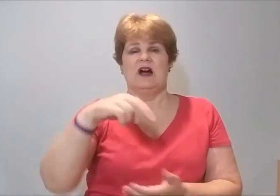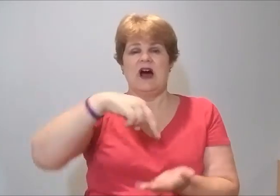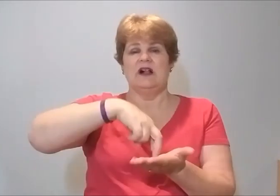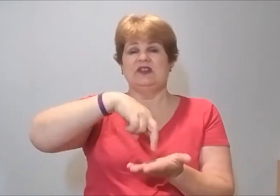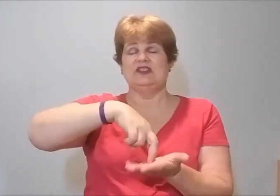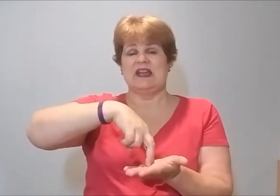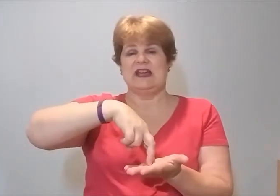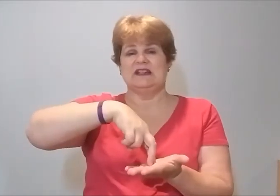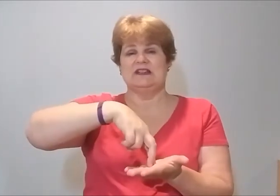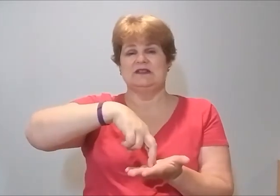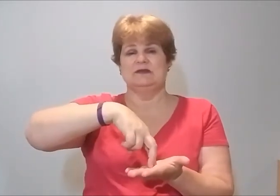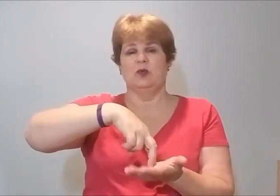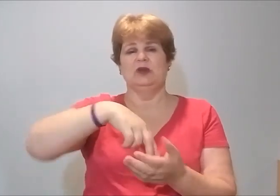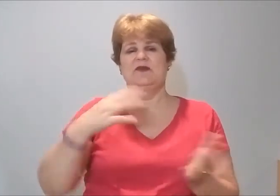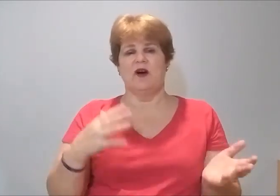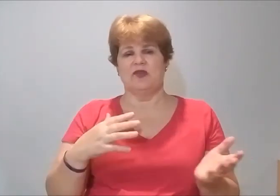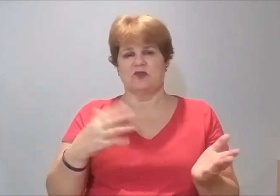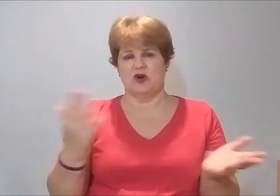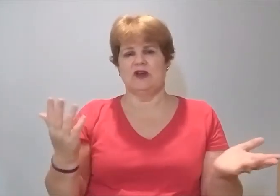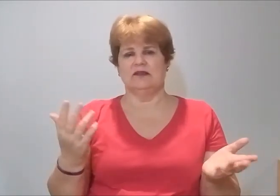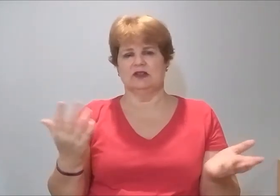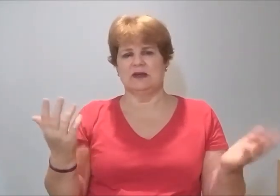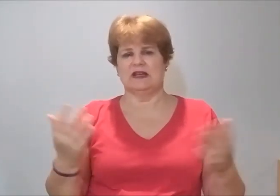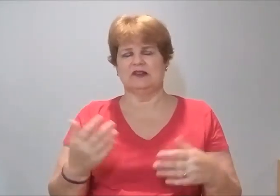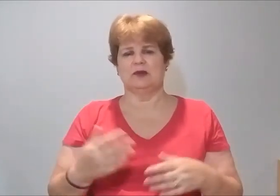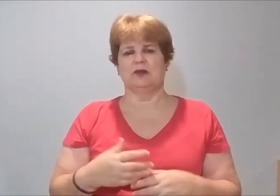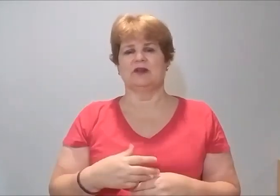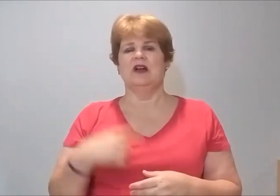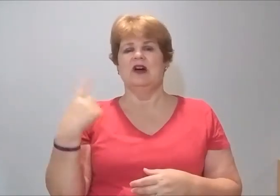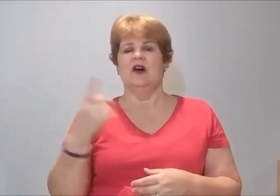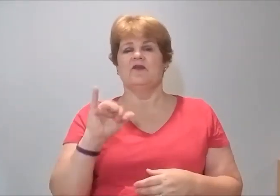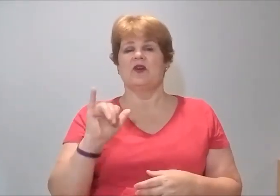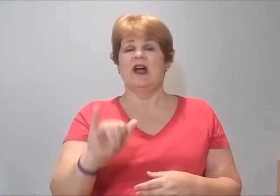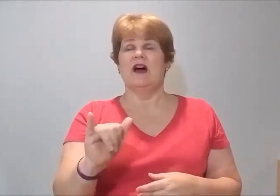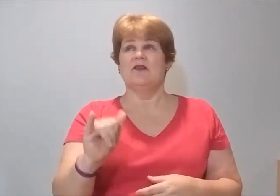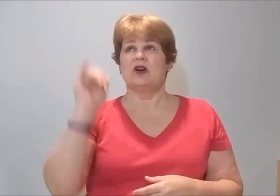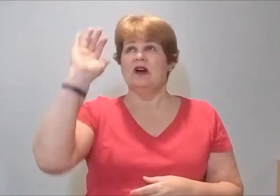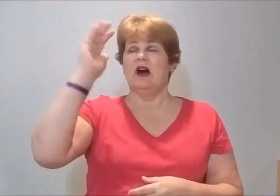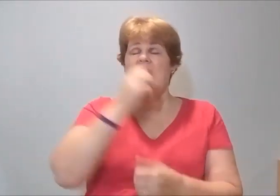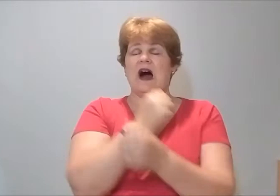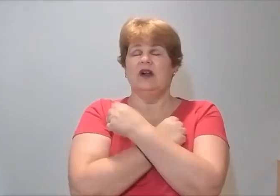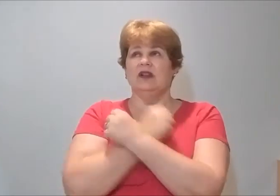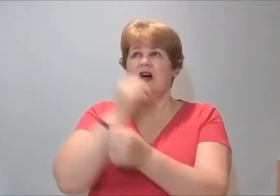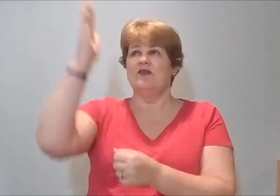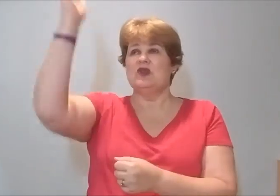I'll stand. We'll leave off the pronoun to make it simpler. Forever I'll love you.